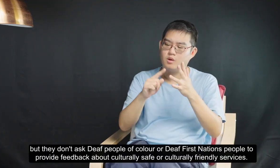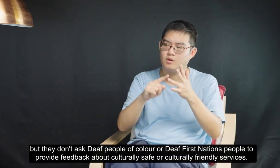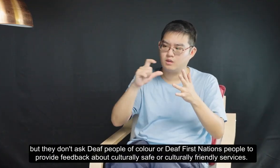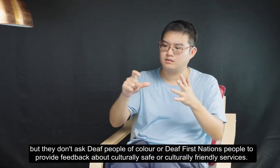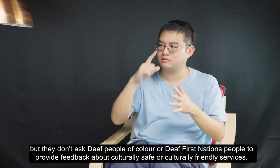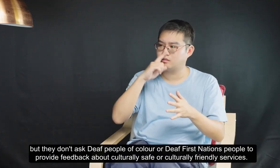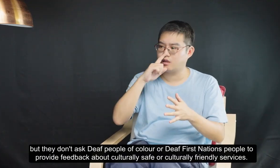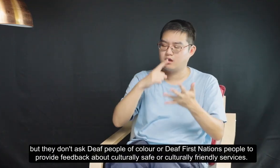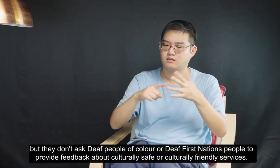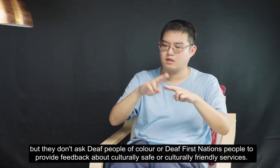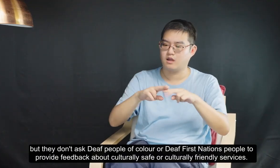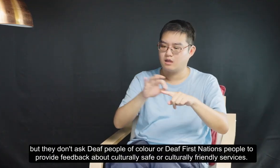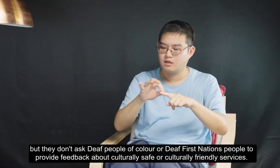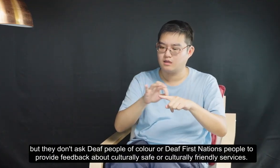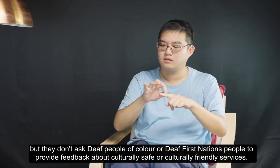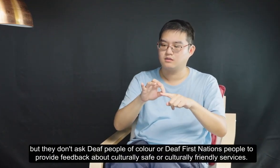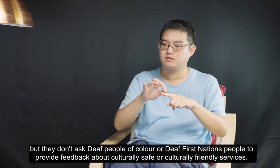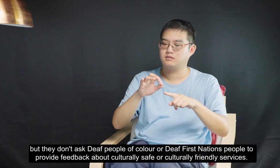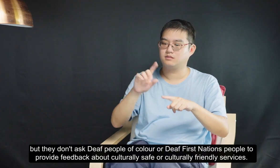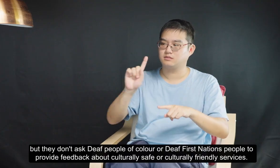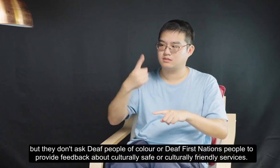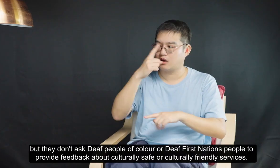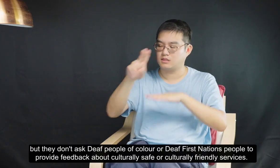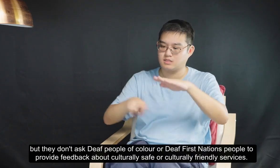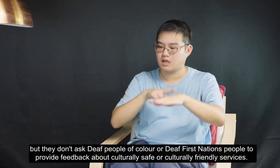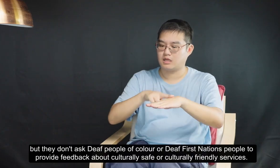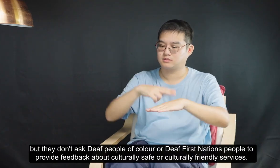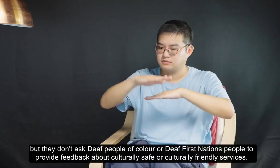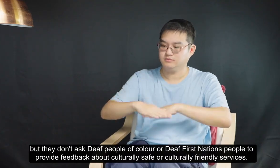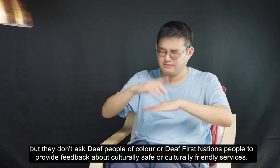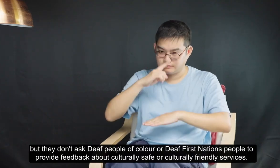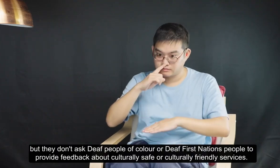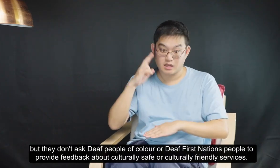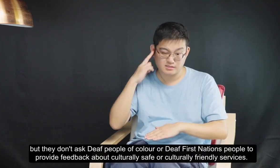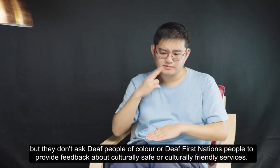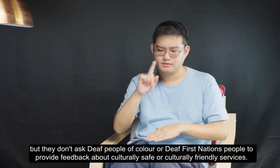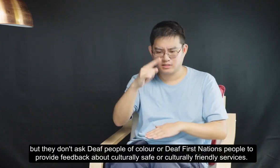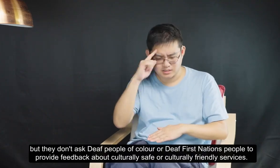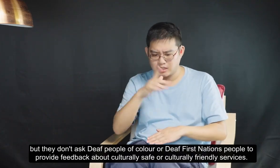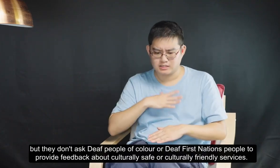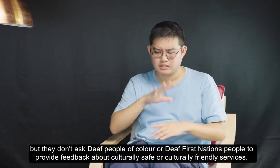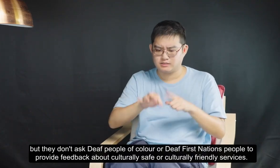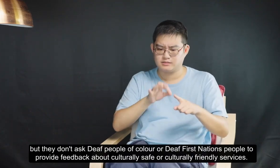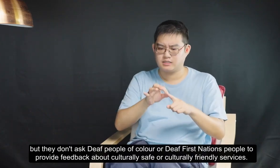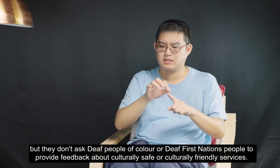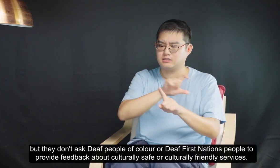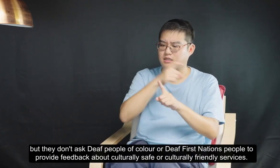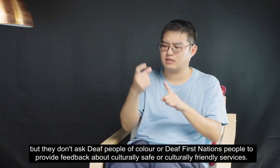colour or deaf First Nations people to provide feedback about